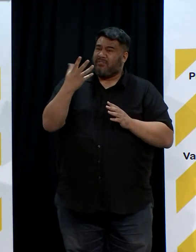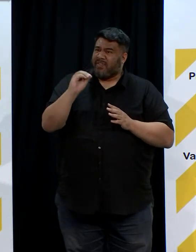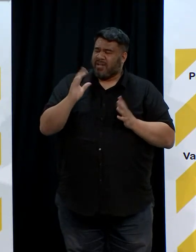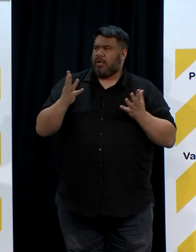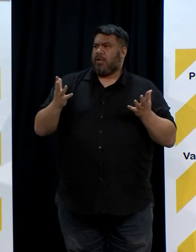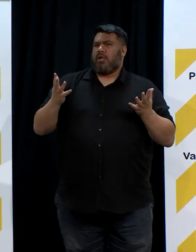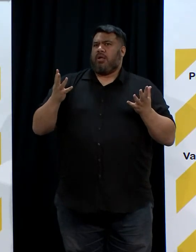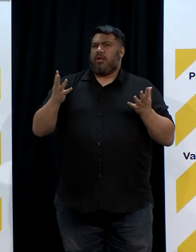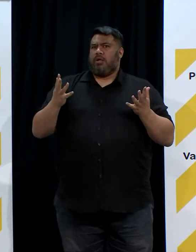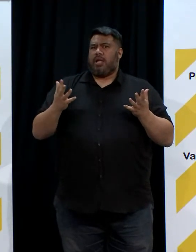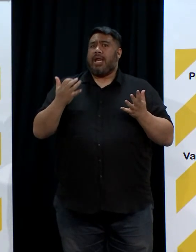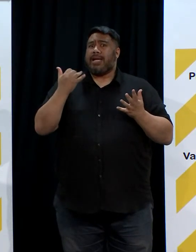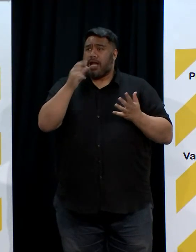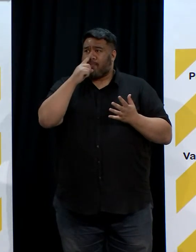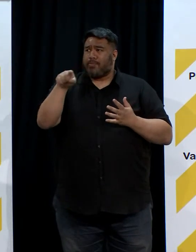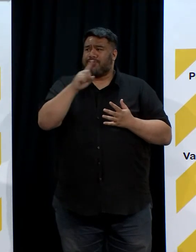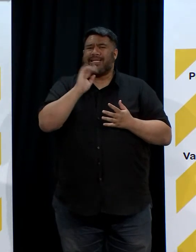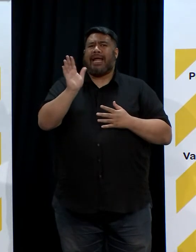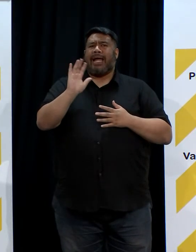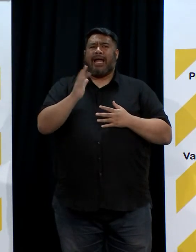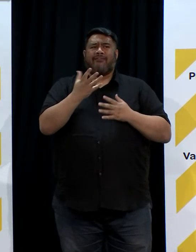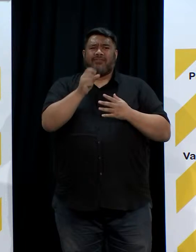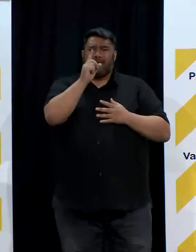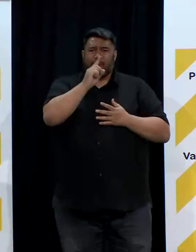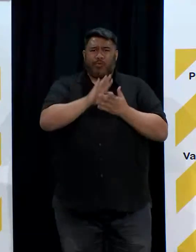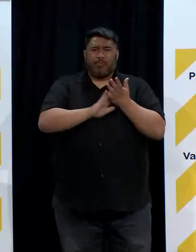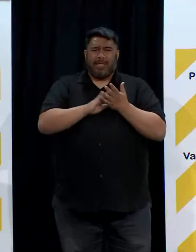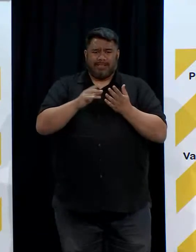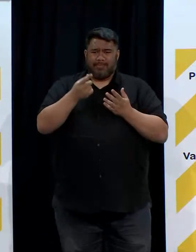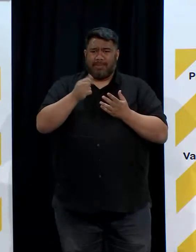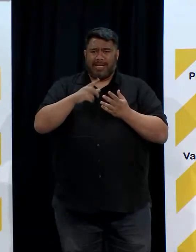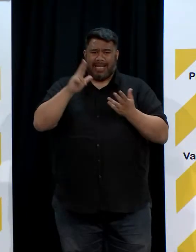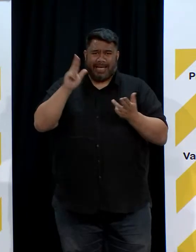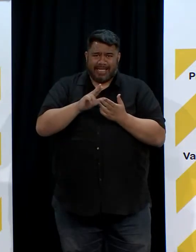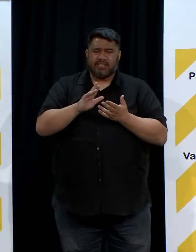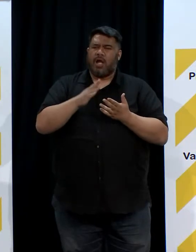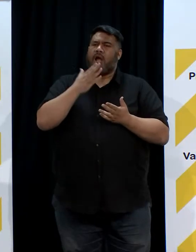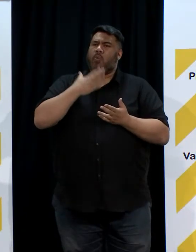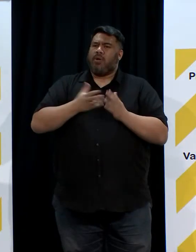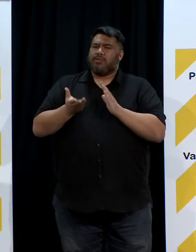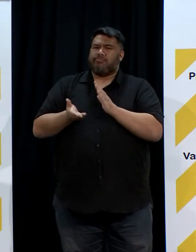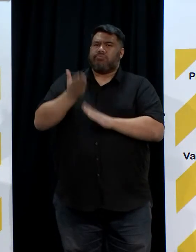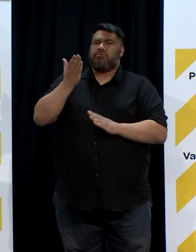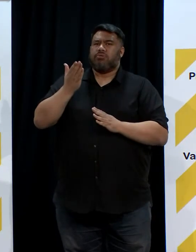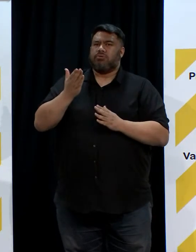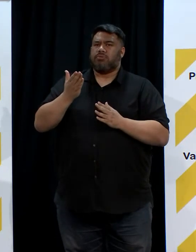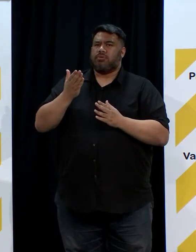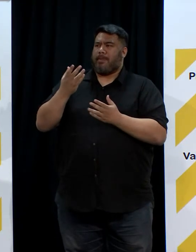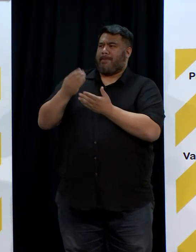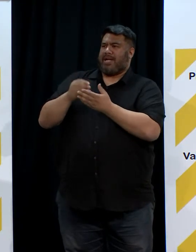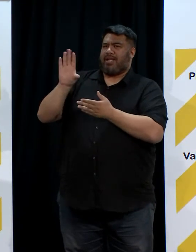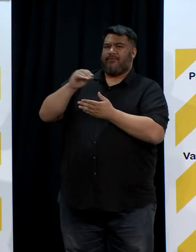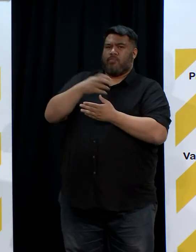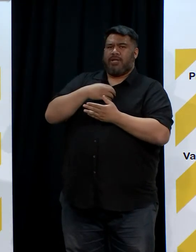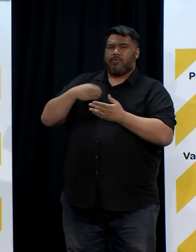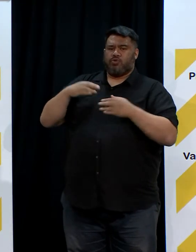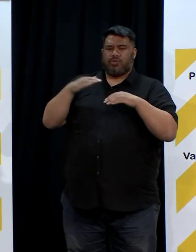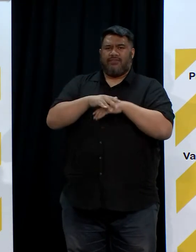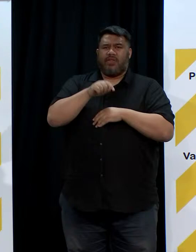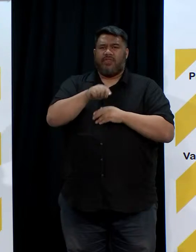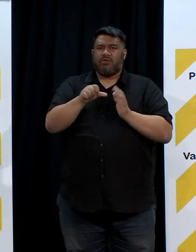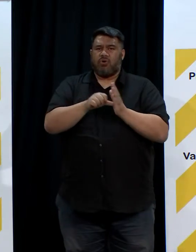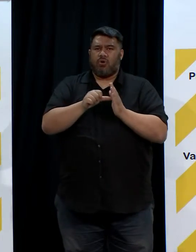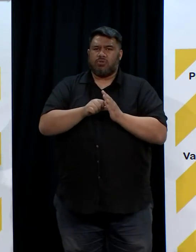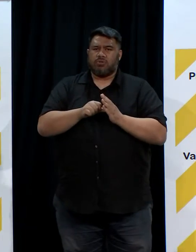for a level 2.5 wage subsidy or an extension of the wage subsidy at this Delta level. What's your response to that? As I